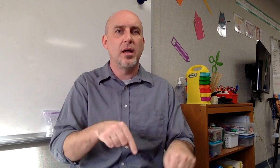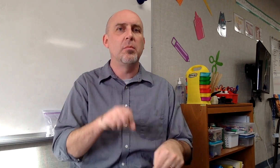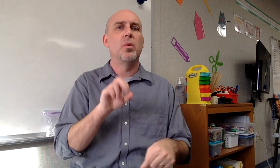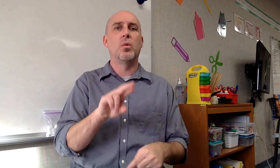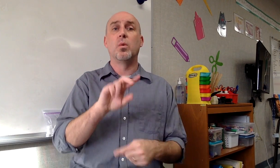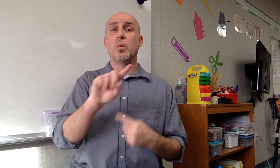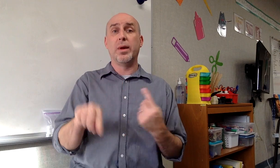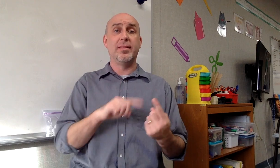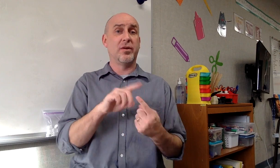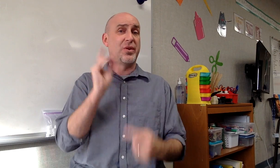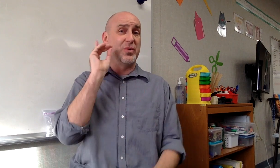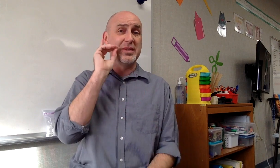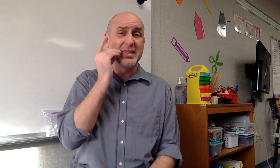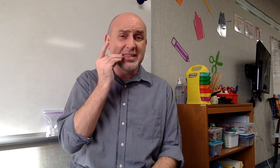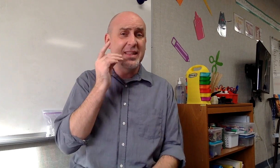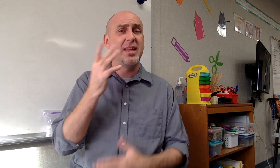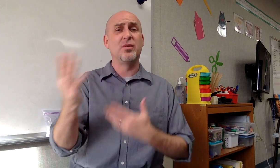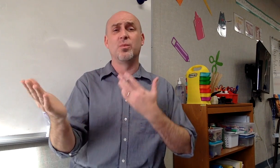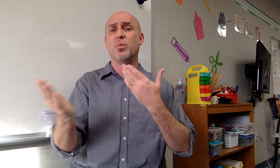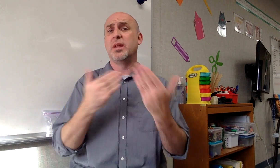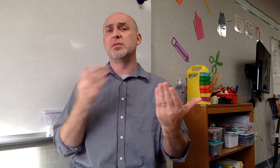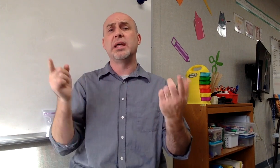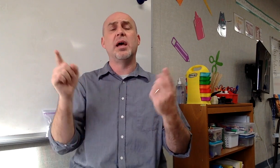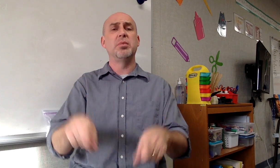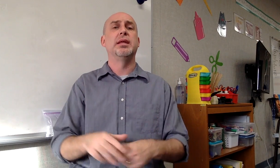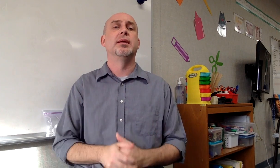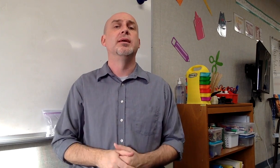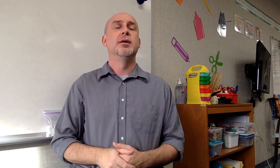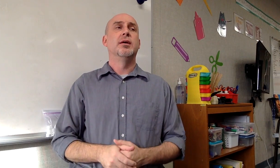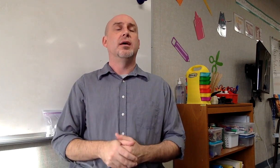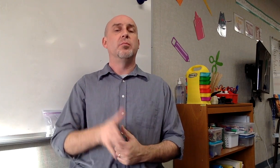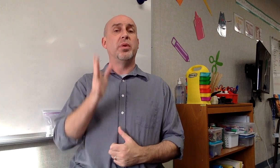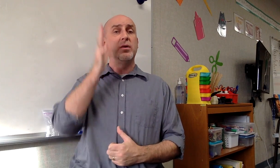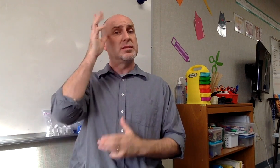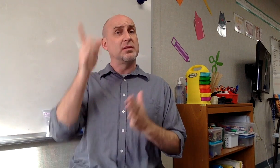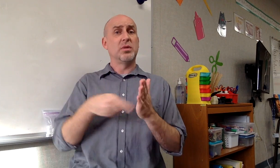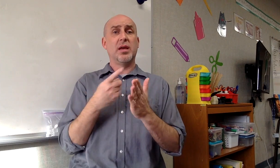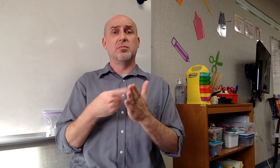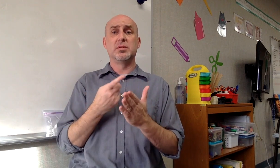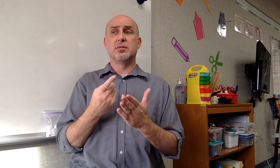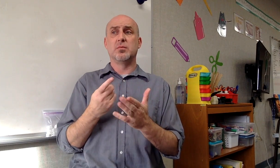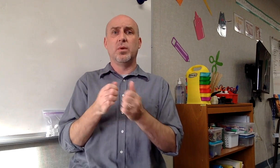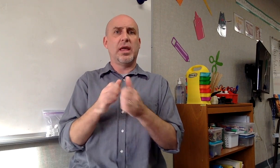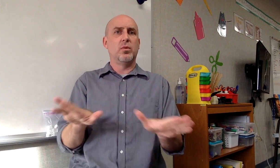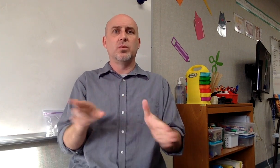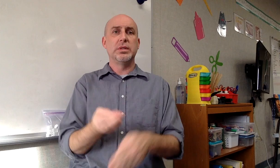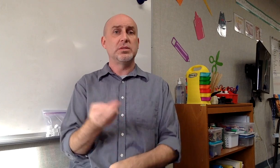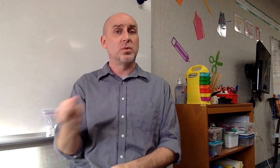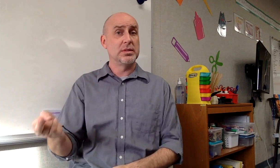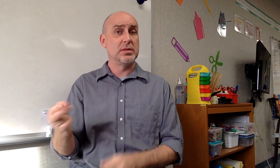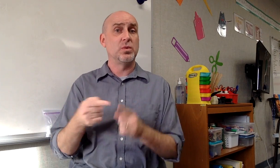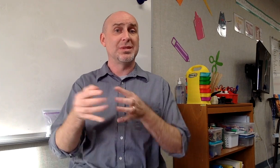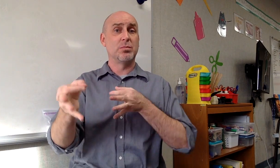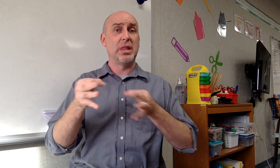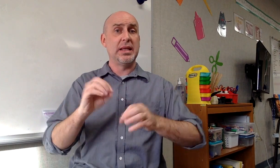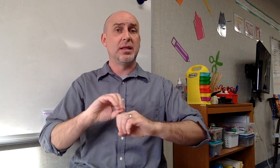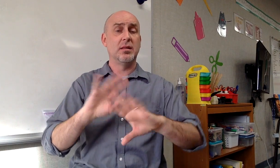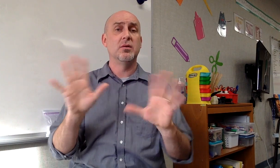come, or when they're going to go to Disneyland, or whatever's happening. Parents sometimes, without the resources to explain